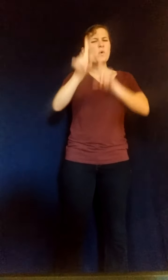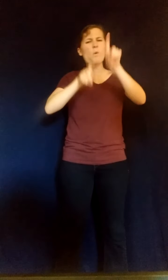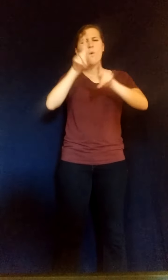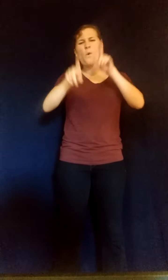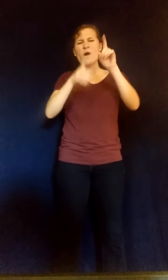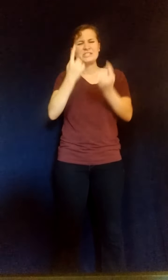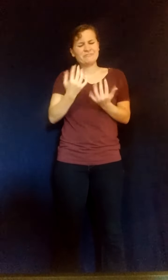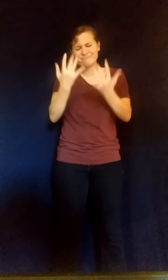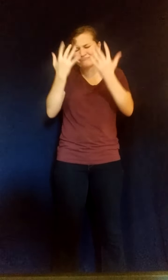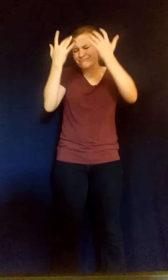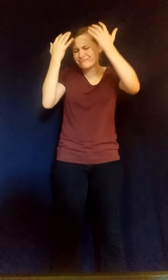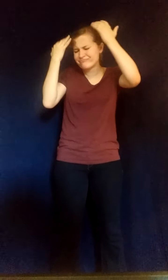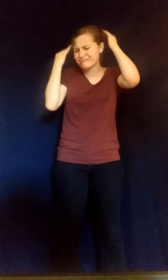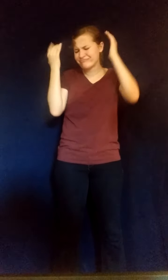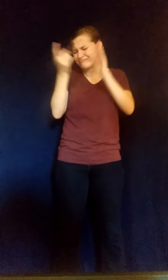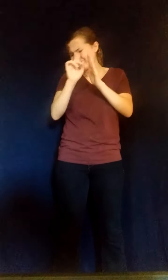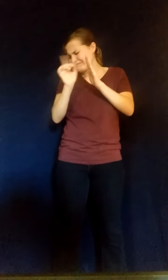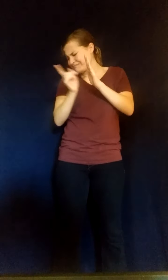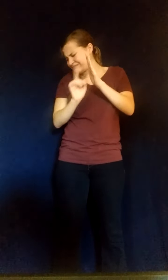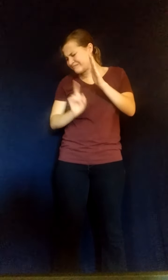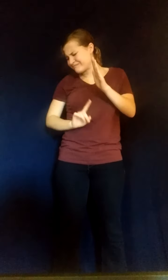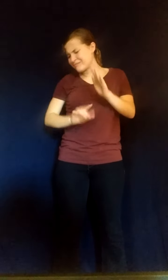in a sea of your questions, just know I'm there.